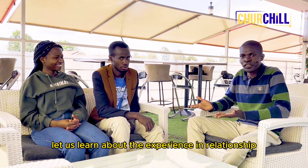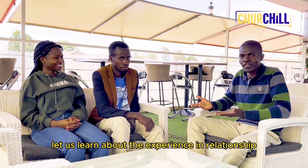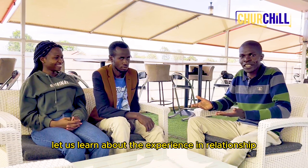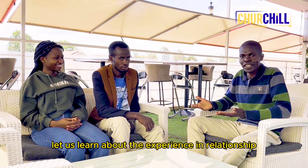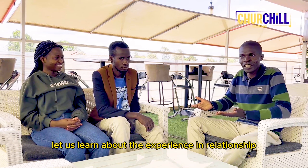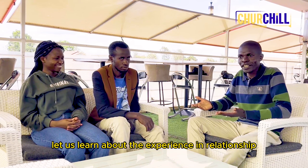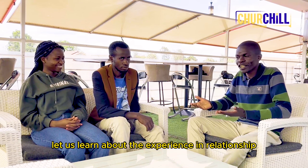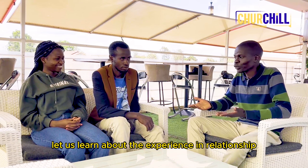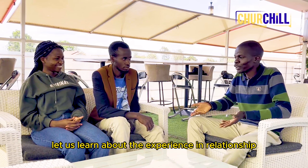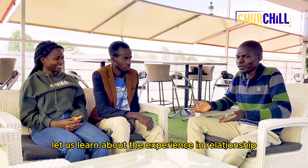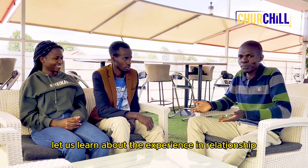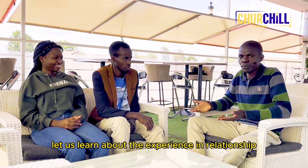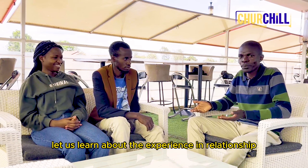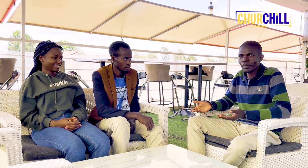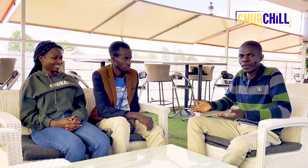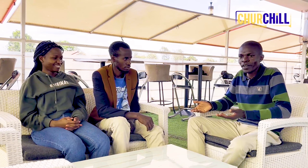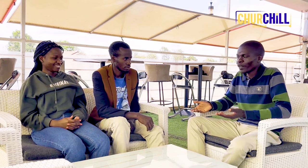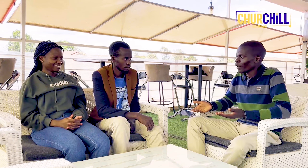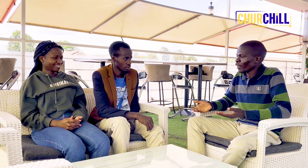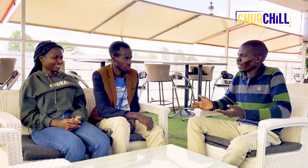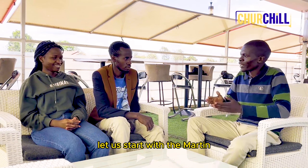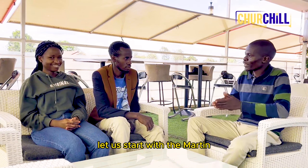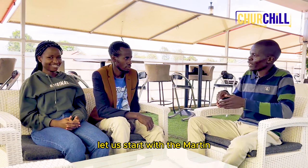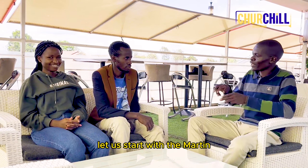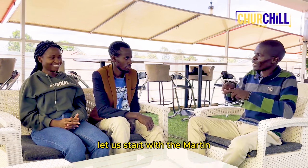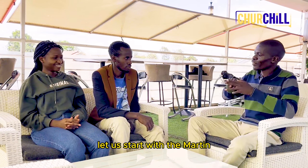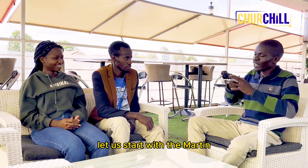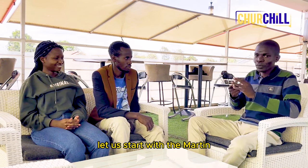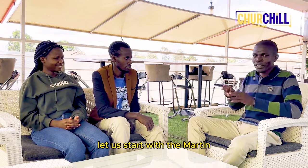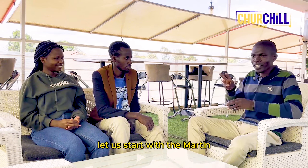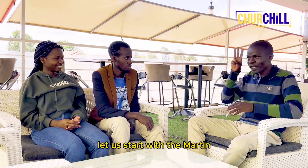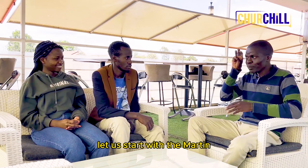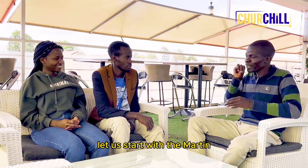in relationship. Let us start with the Martin.